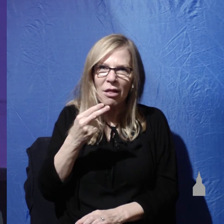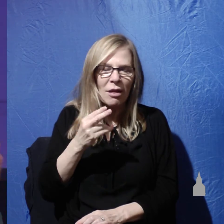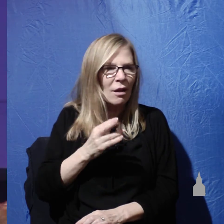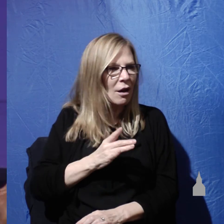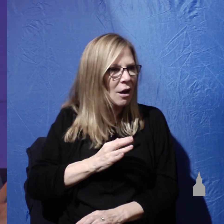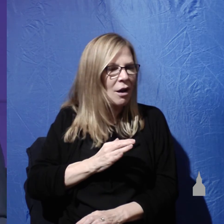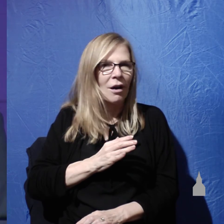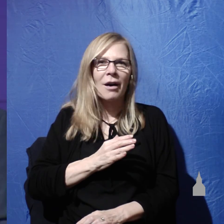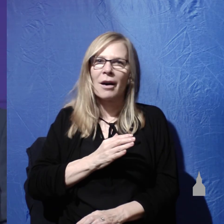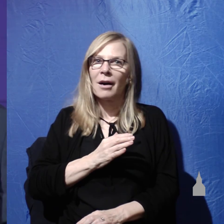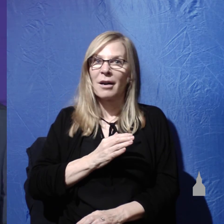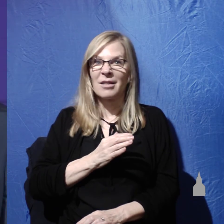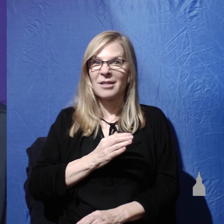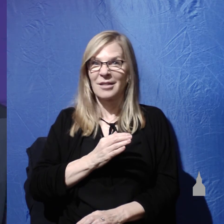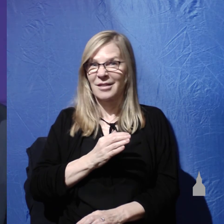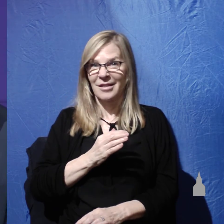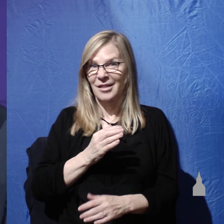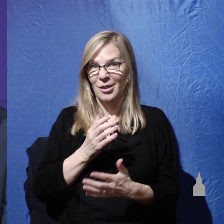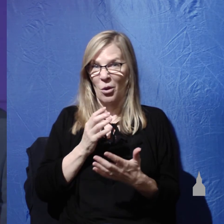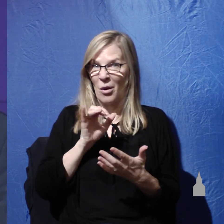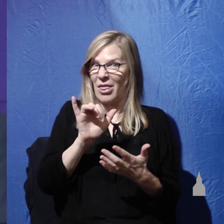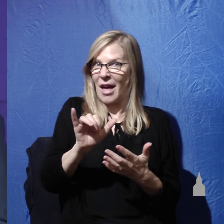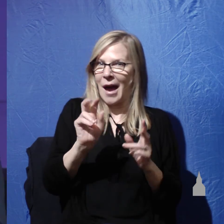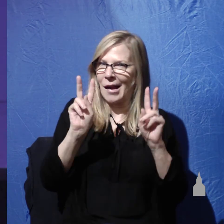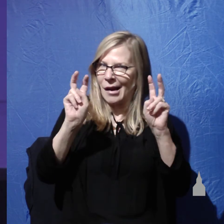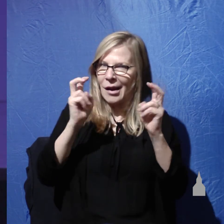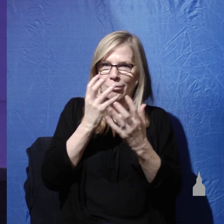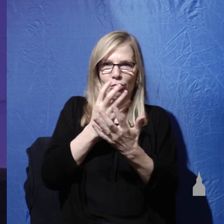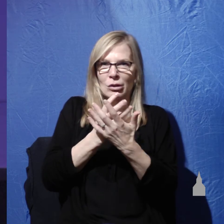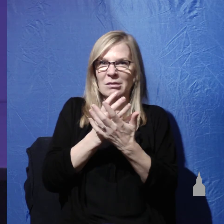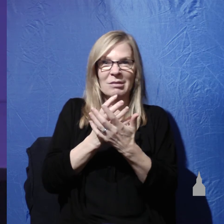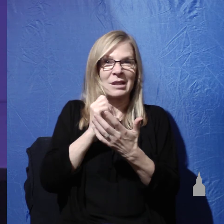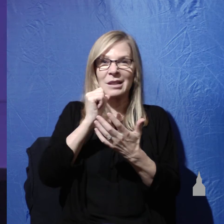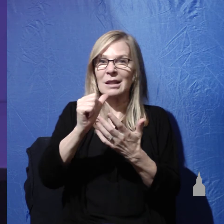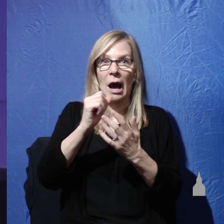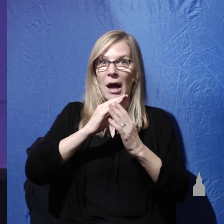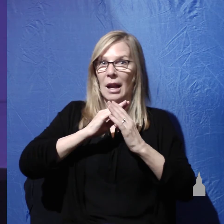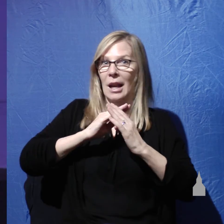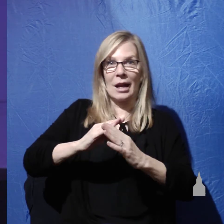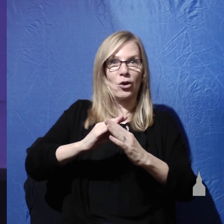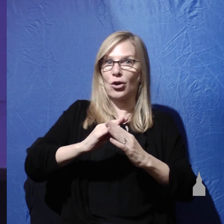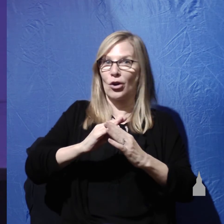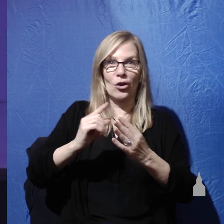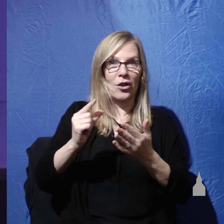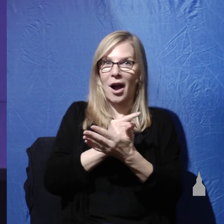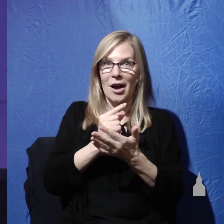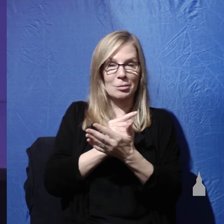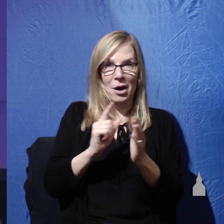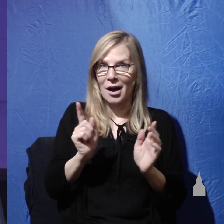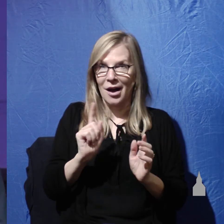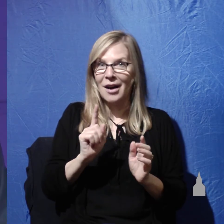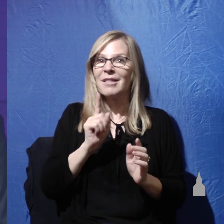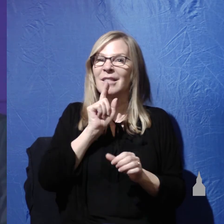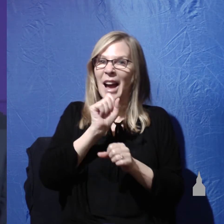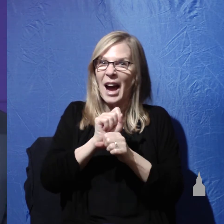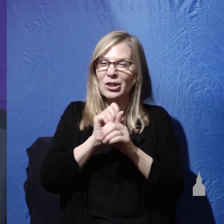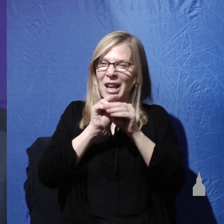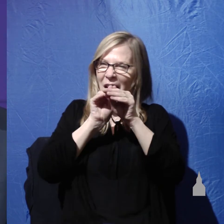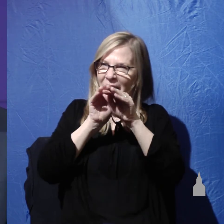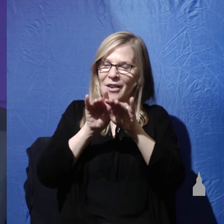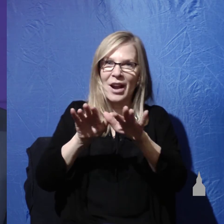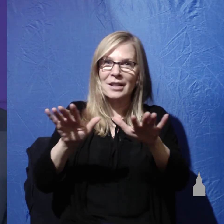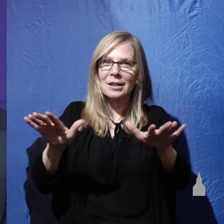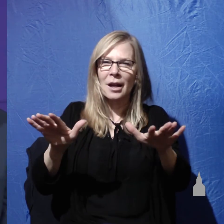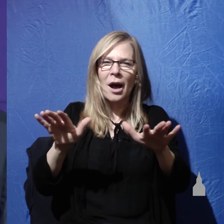far from hindering the spread of the gospel, Paul's imprisonment actually advanced the gospel. And how far did the